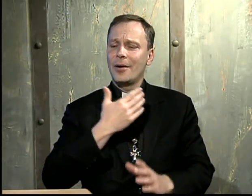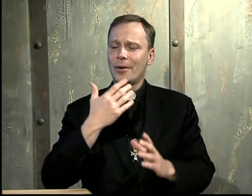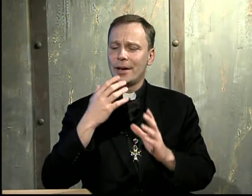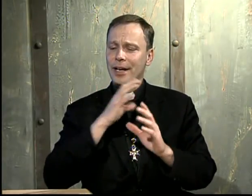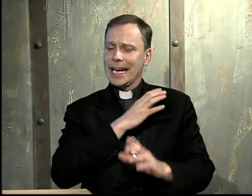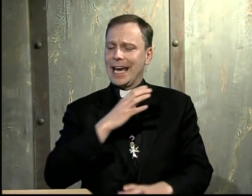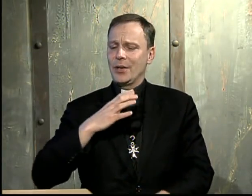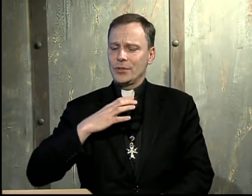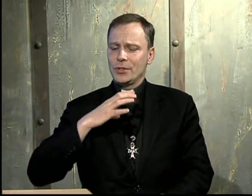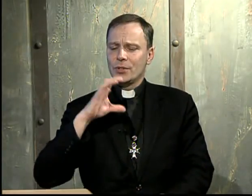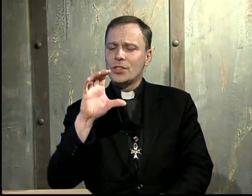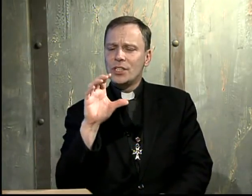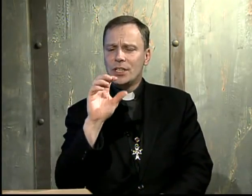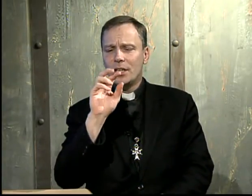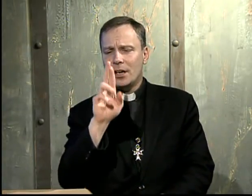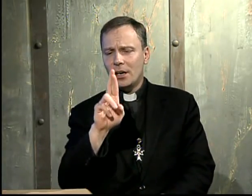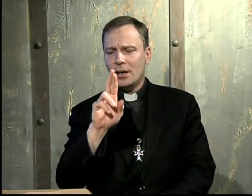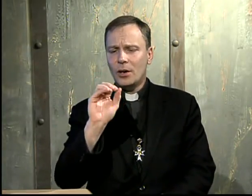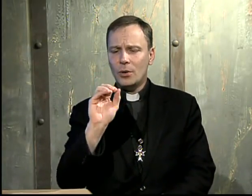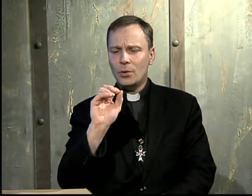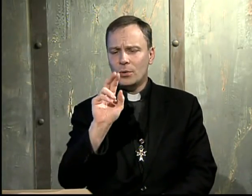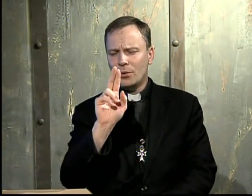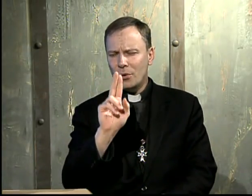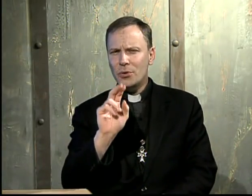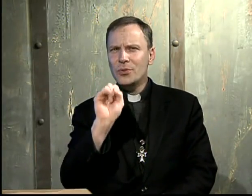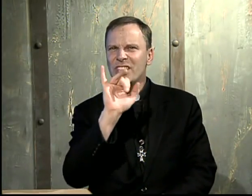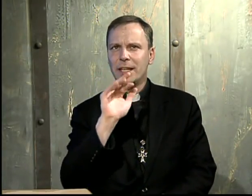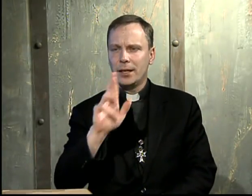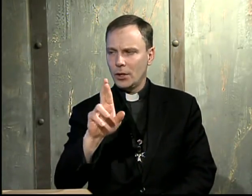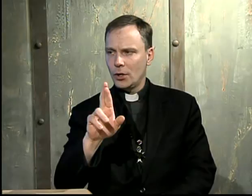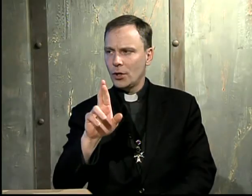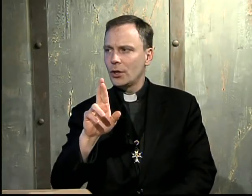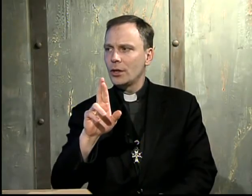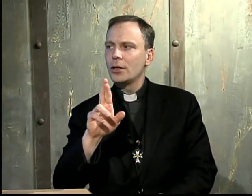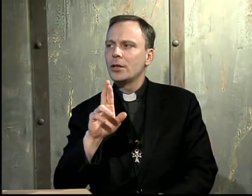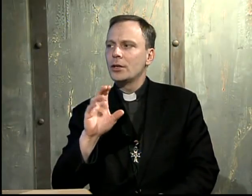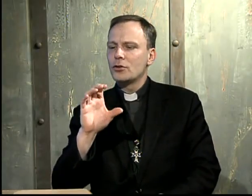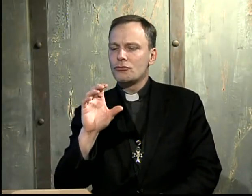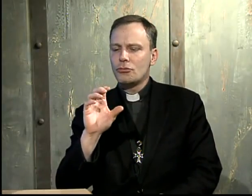again, as I'm working with the deaf community,